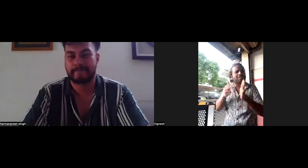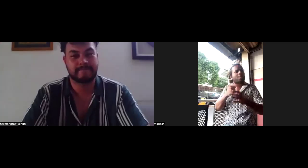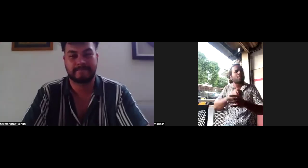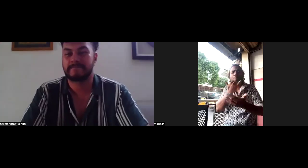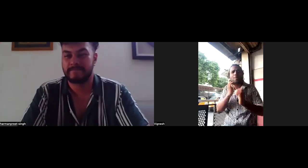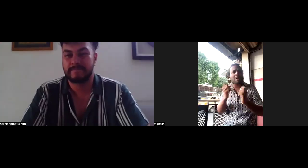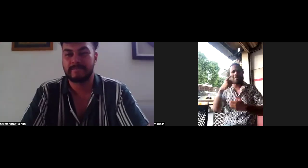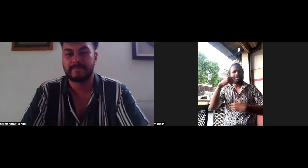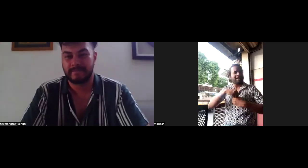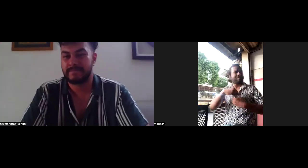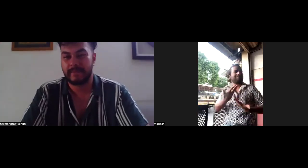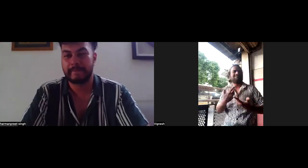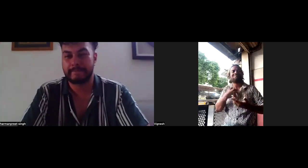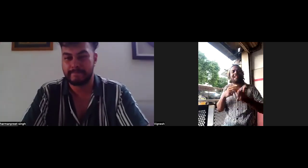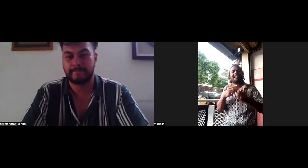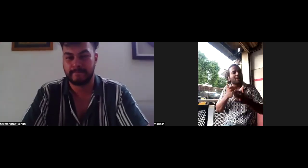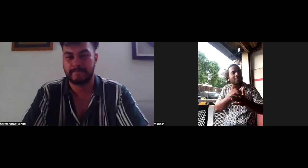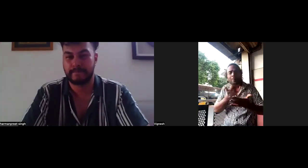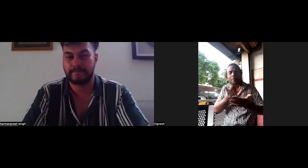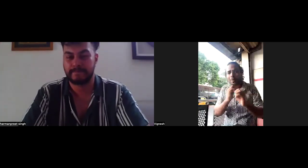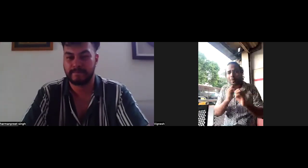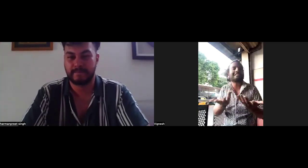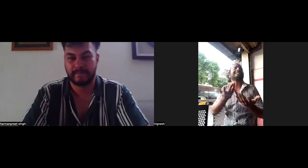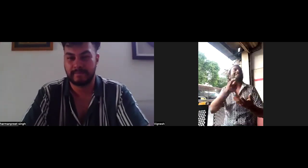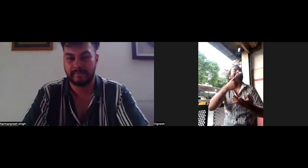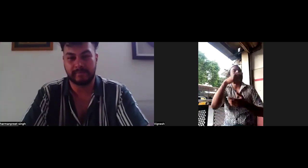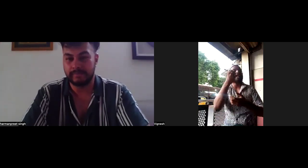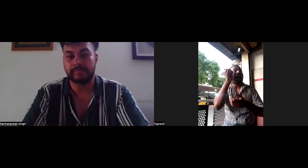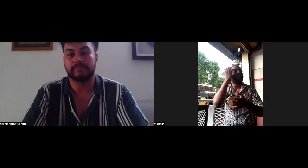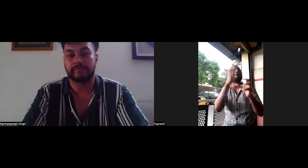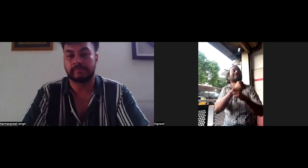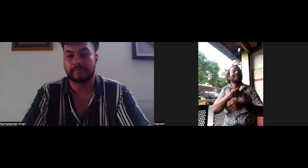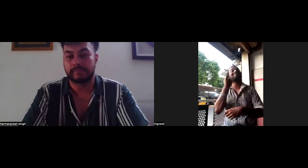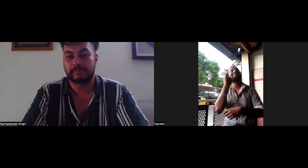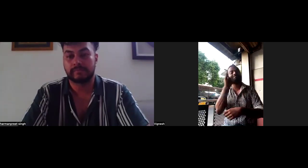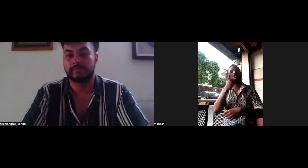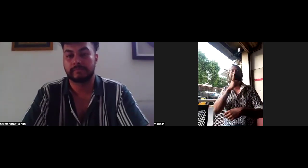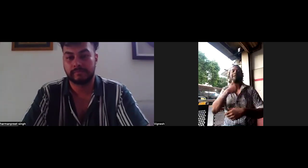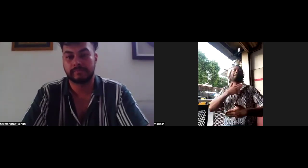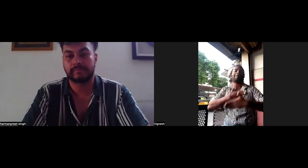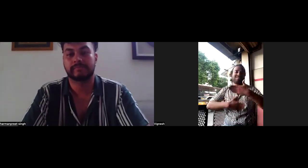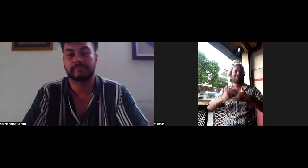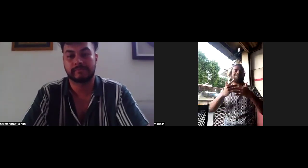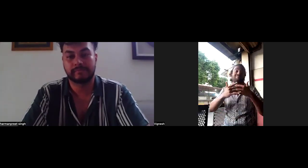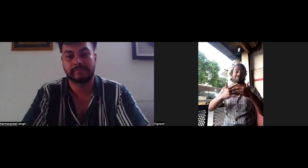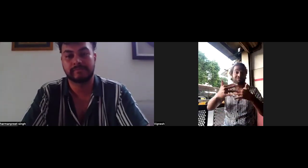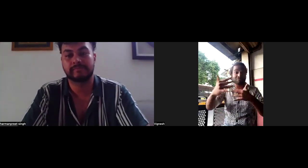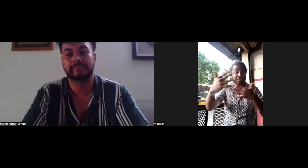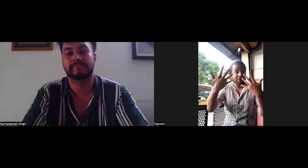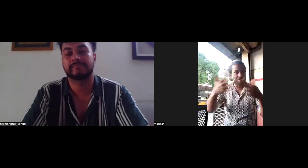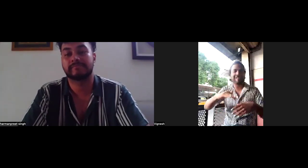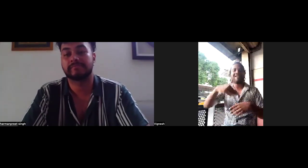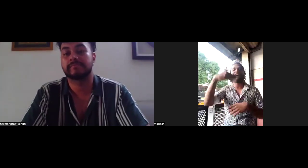There were comments like, act like a man, be a man. And the fact that, this is not